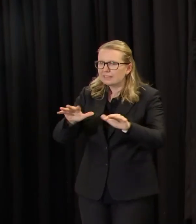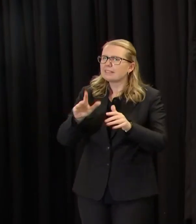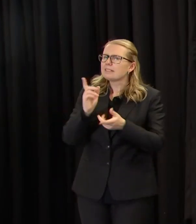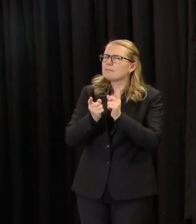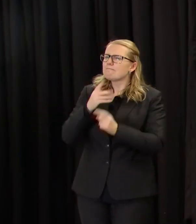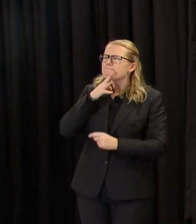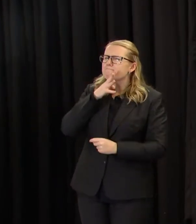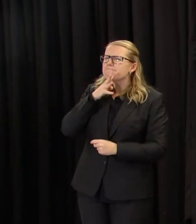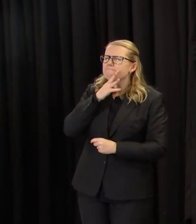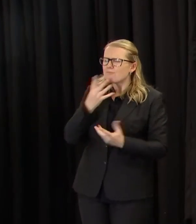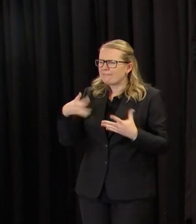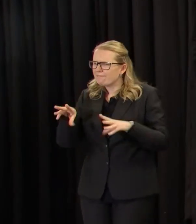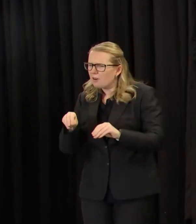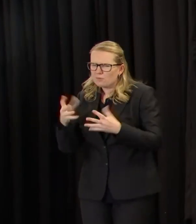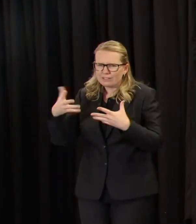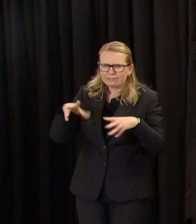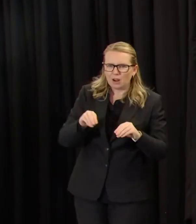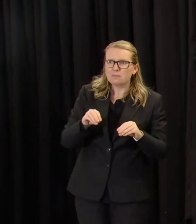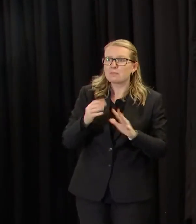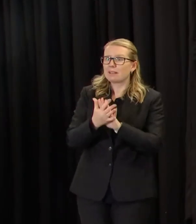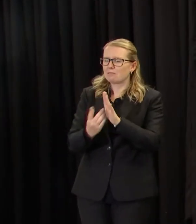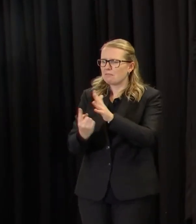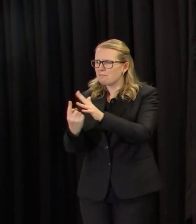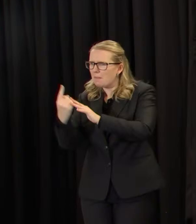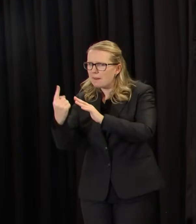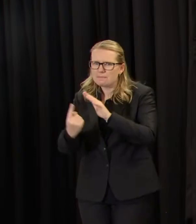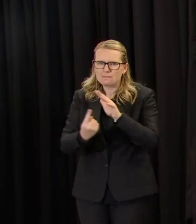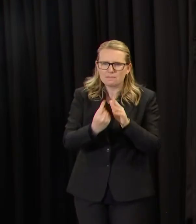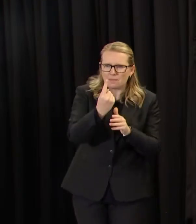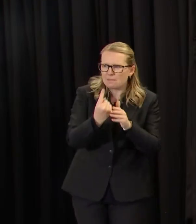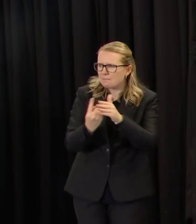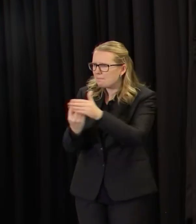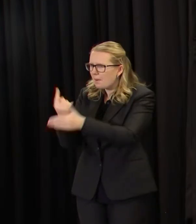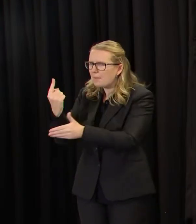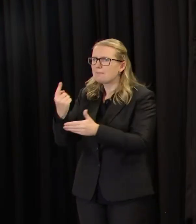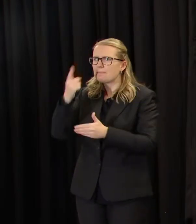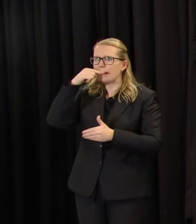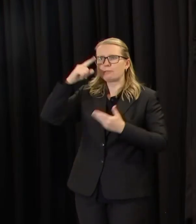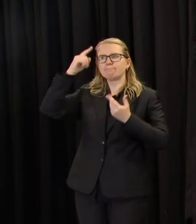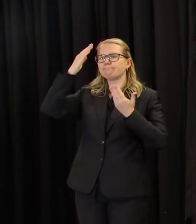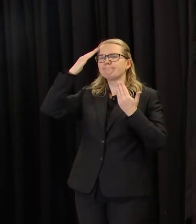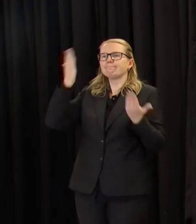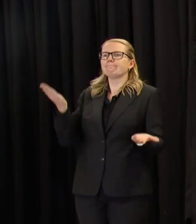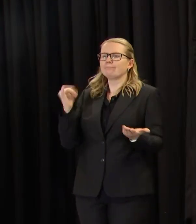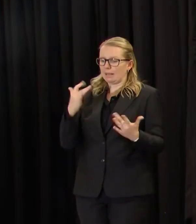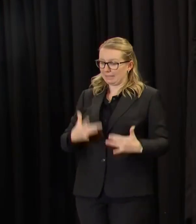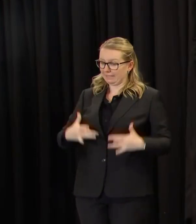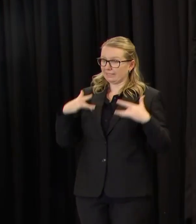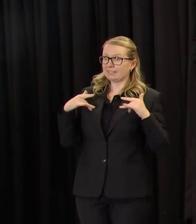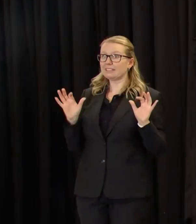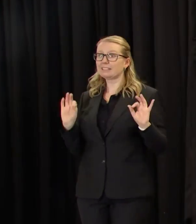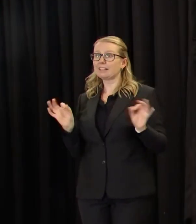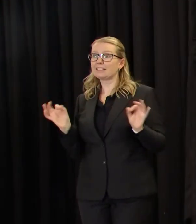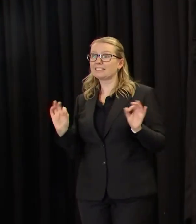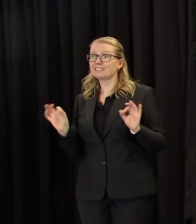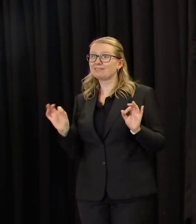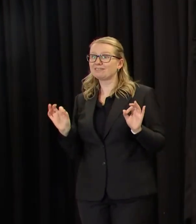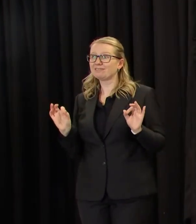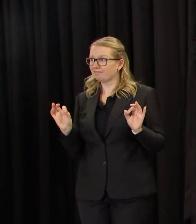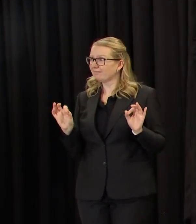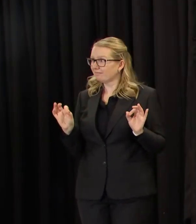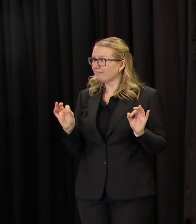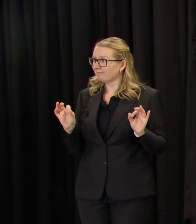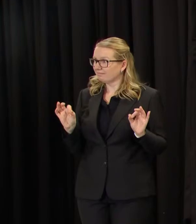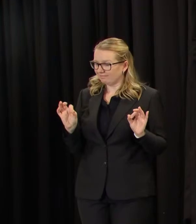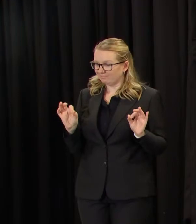mysteries, and that means that there's virus out there that people don't actually know about. And unwittingly, and there is asymptomatic transmission. This